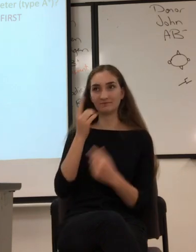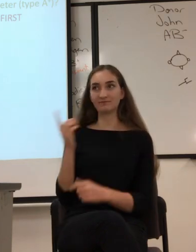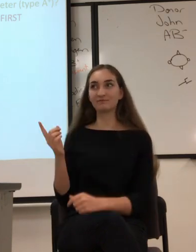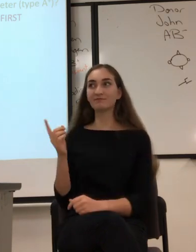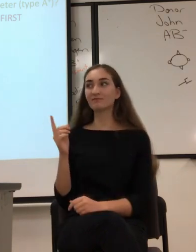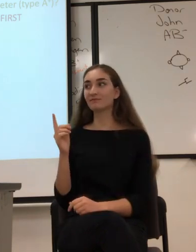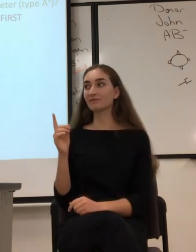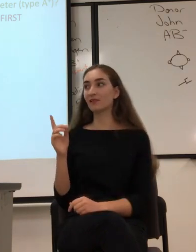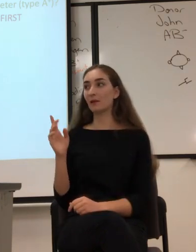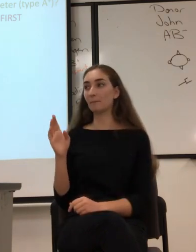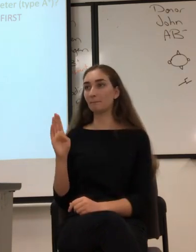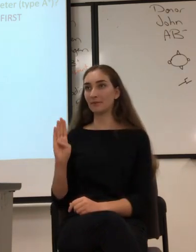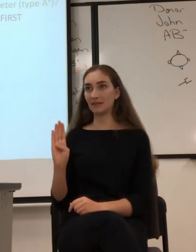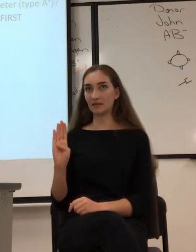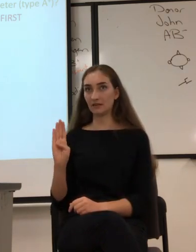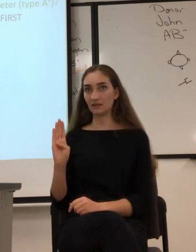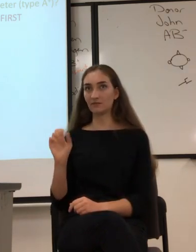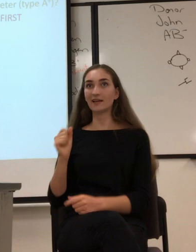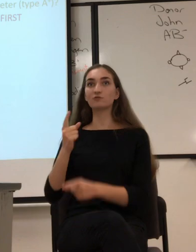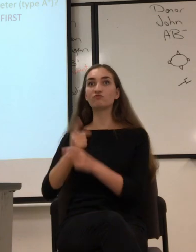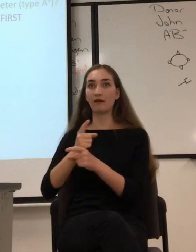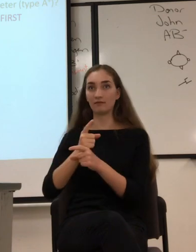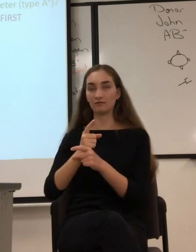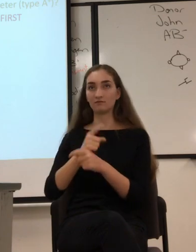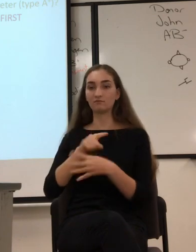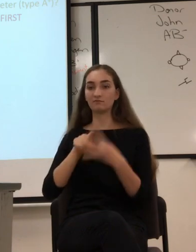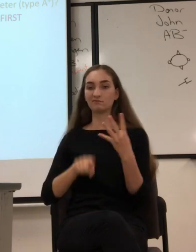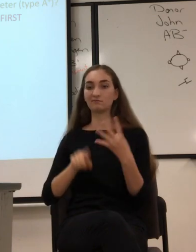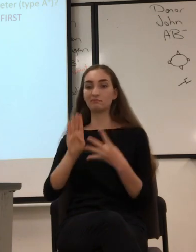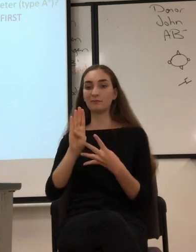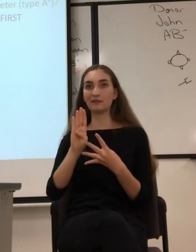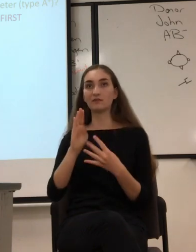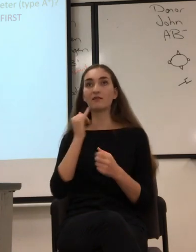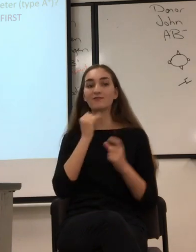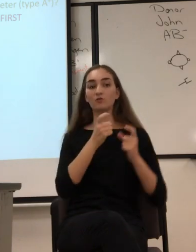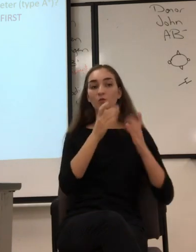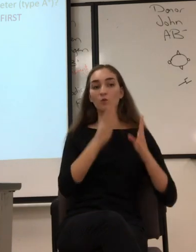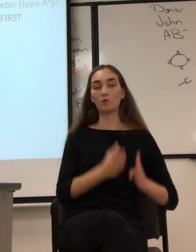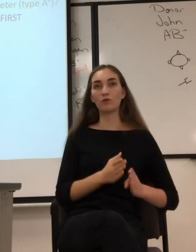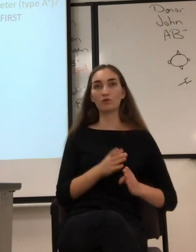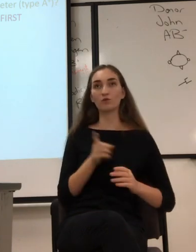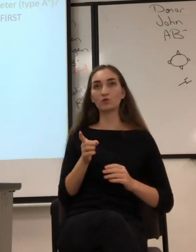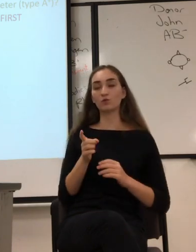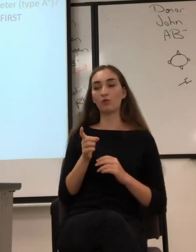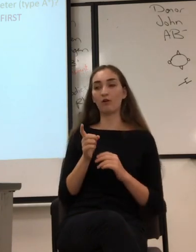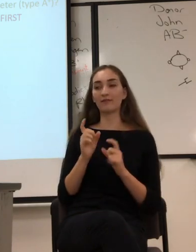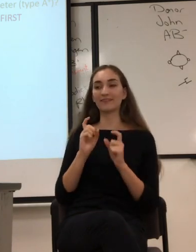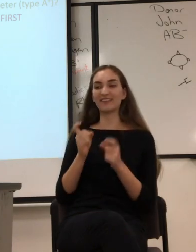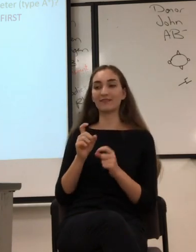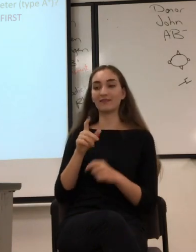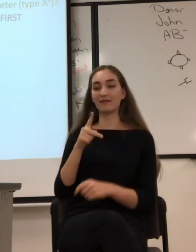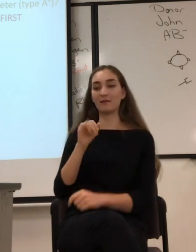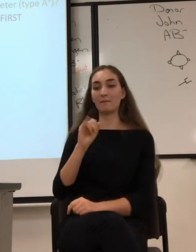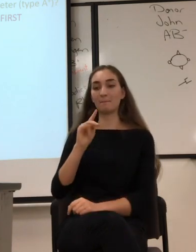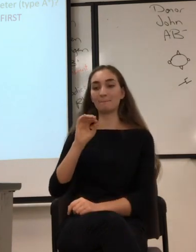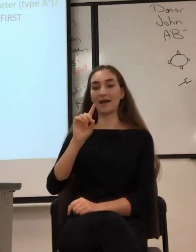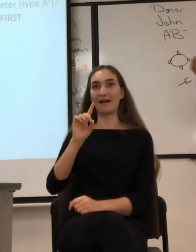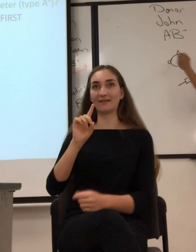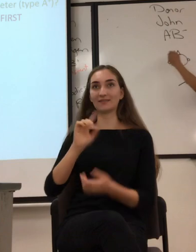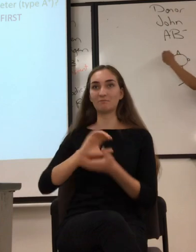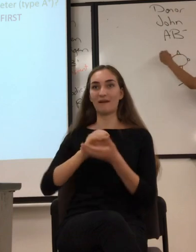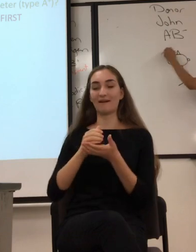B. Yeah, that's correct. When you're the donor, you're donating the packed RBC, so you consider